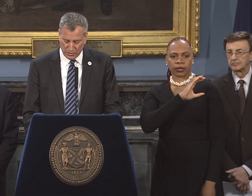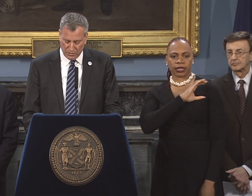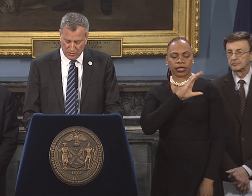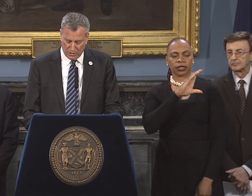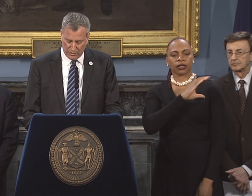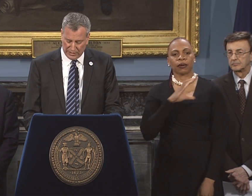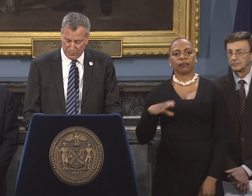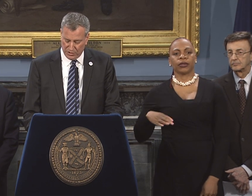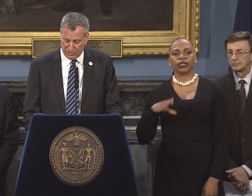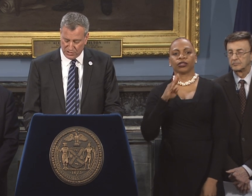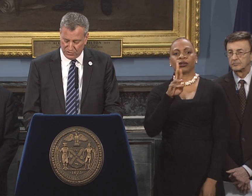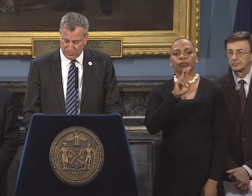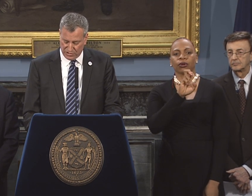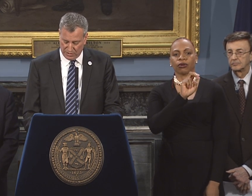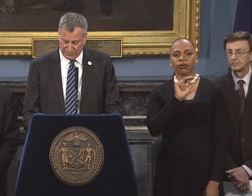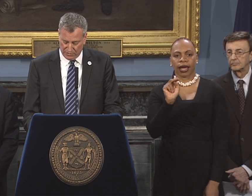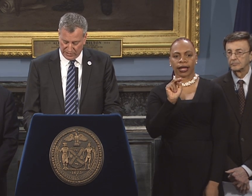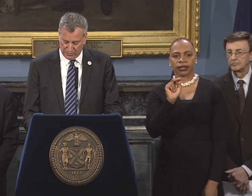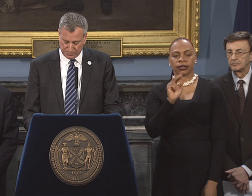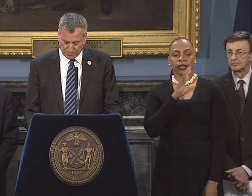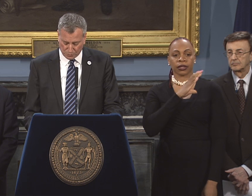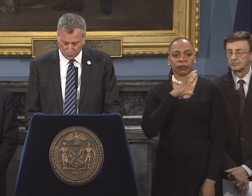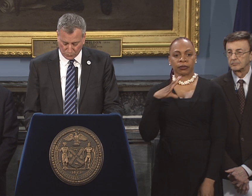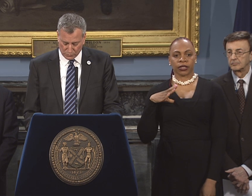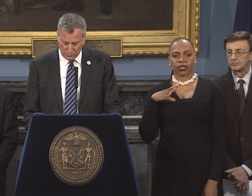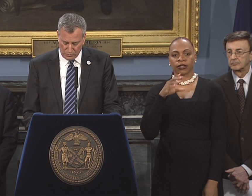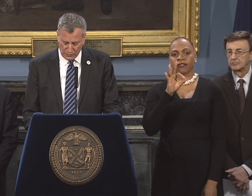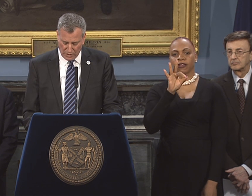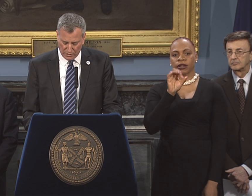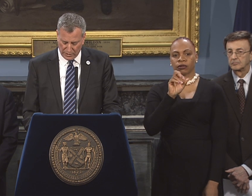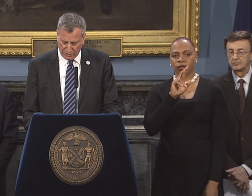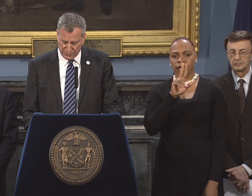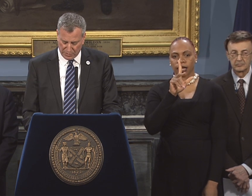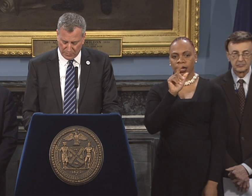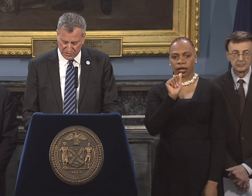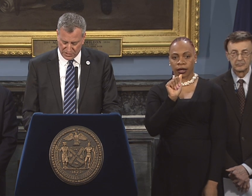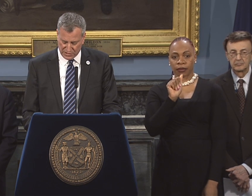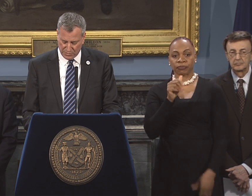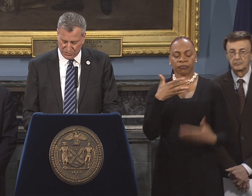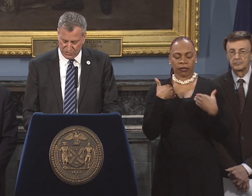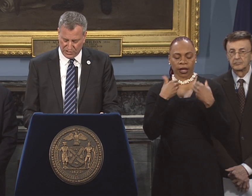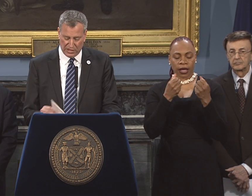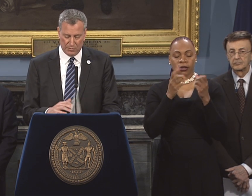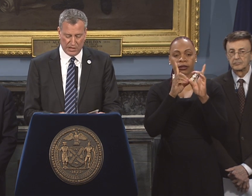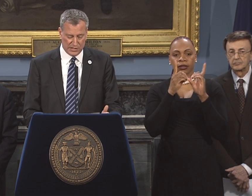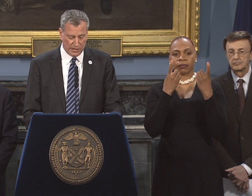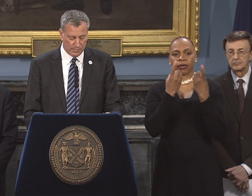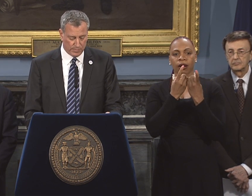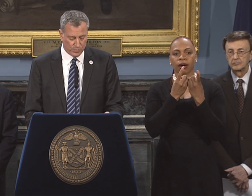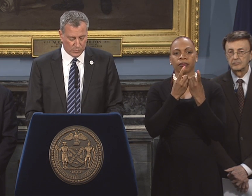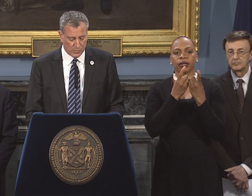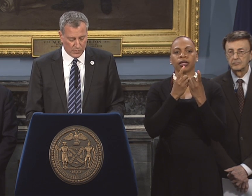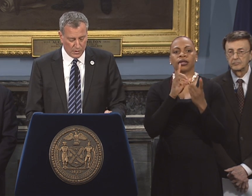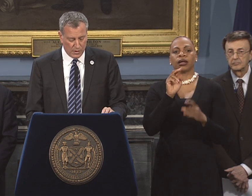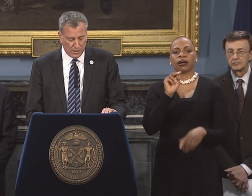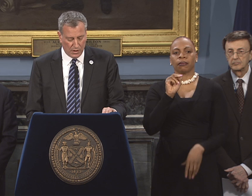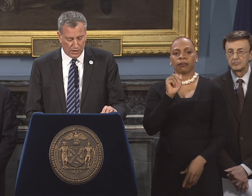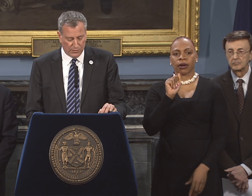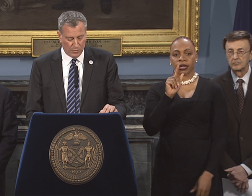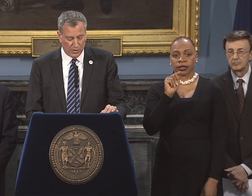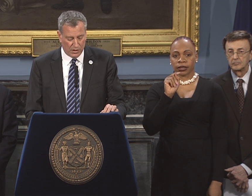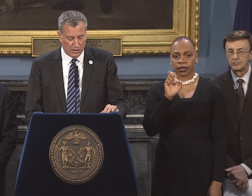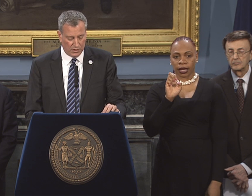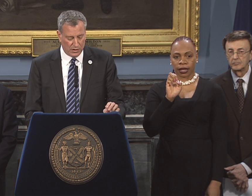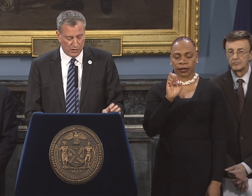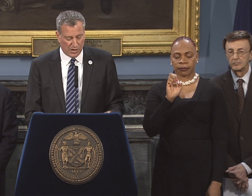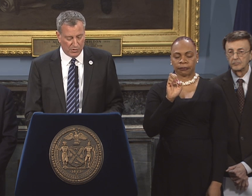Bratton, our Acting Buildings Commissioner Tom Ferriello, the Health Department Assistant Commissioner Tom Mate,